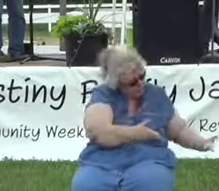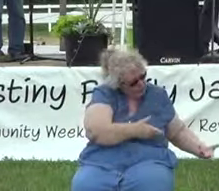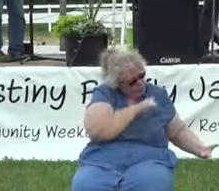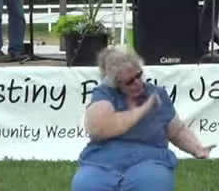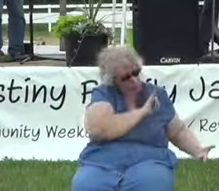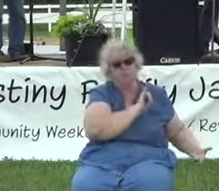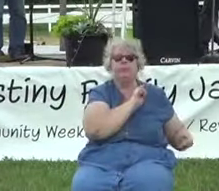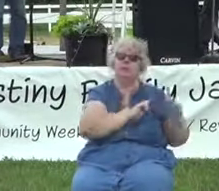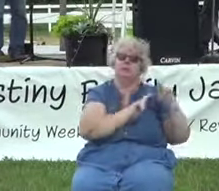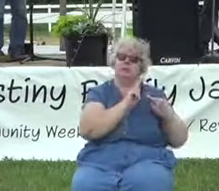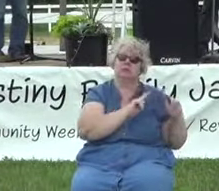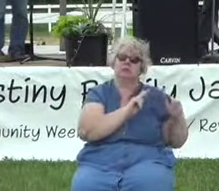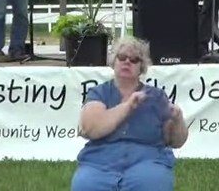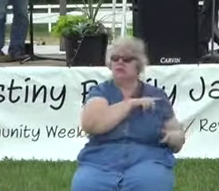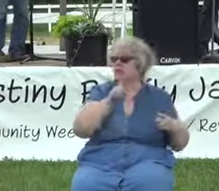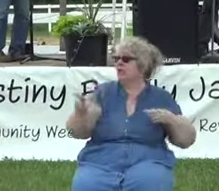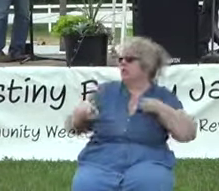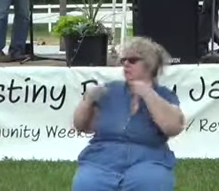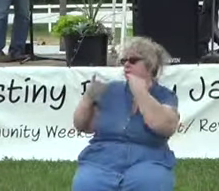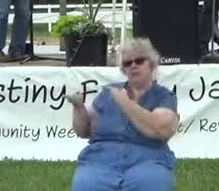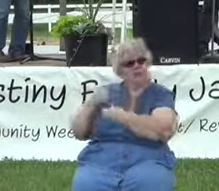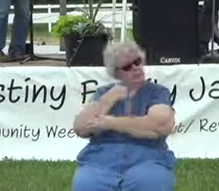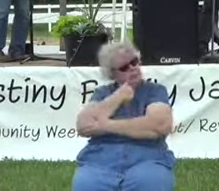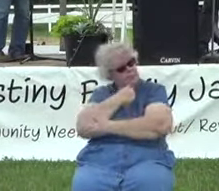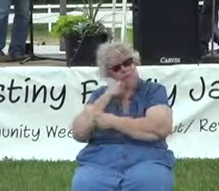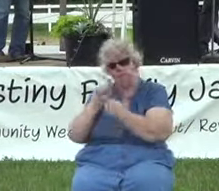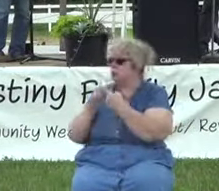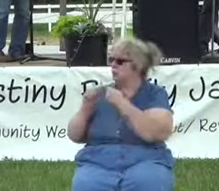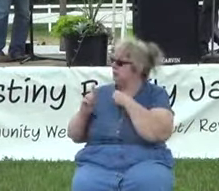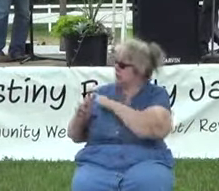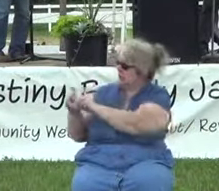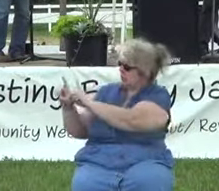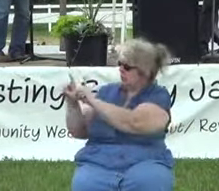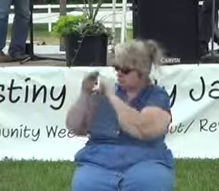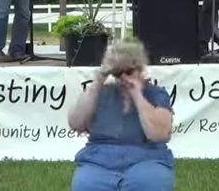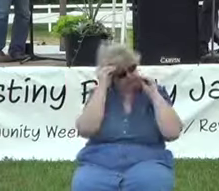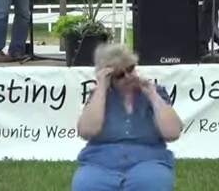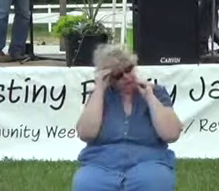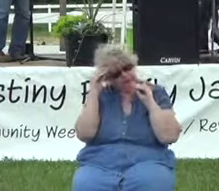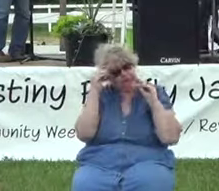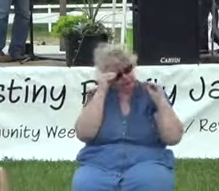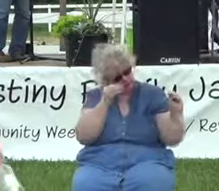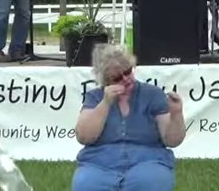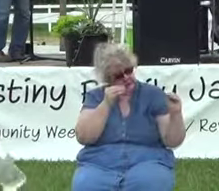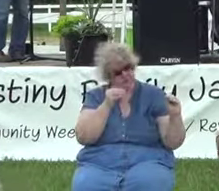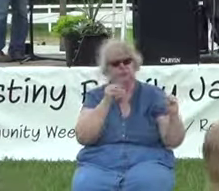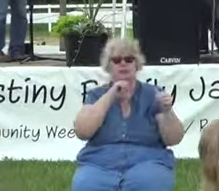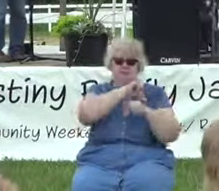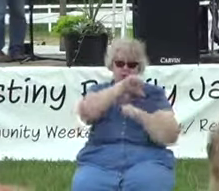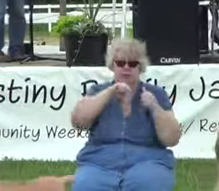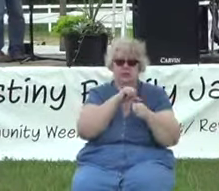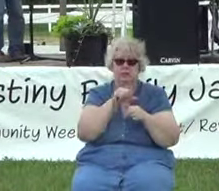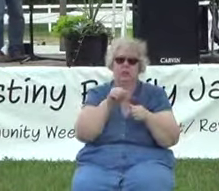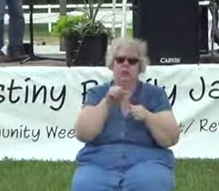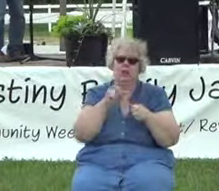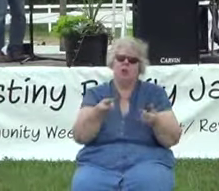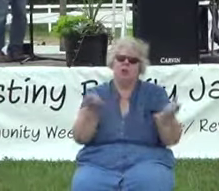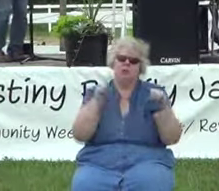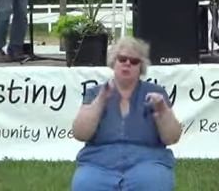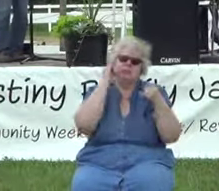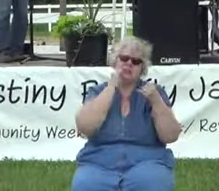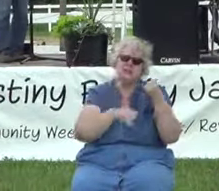they devoted themselves to the apostles' teaching and to the fellowship. When was the last time you walked into your